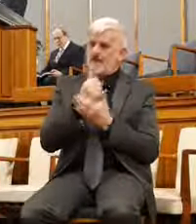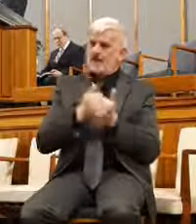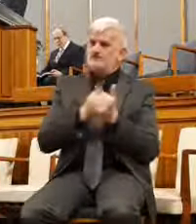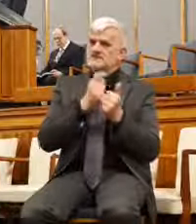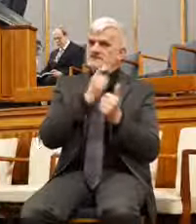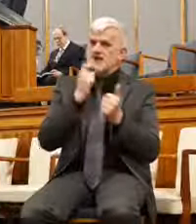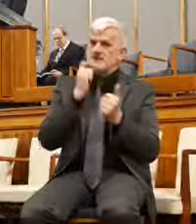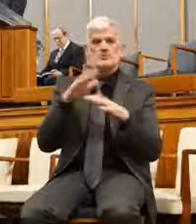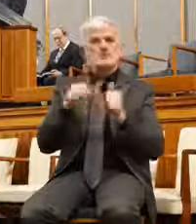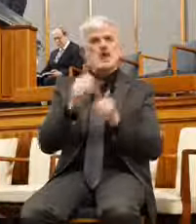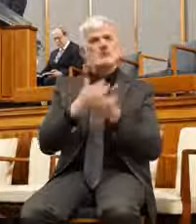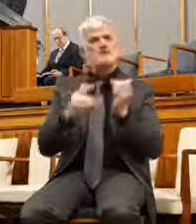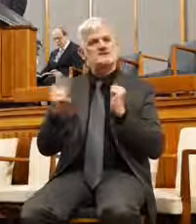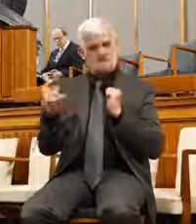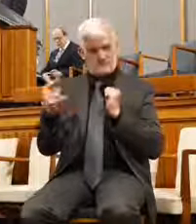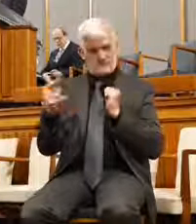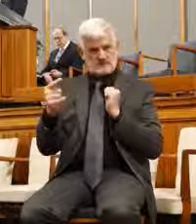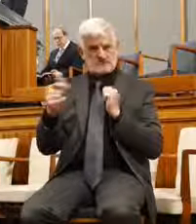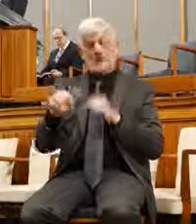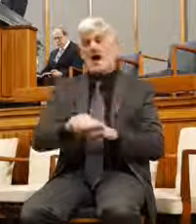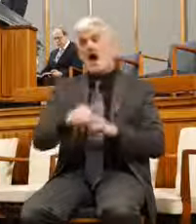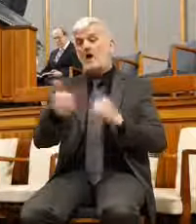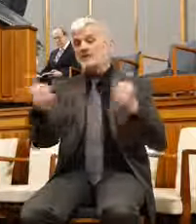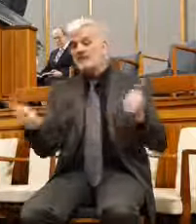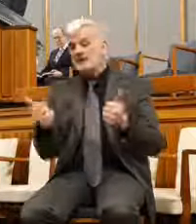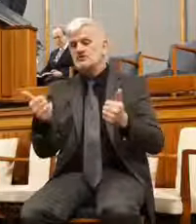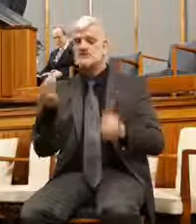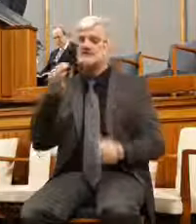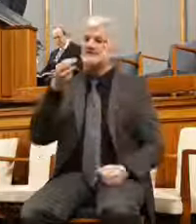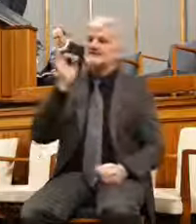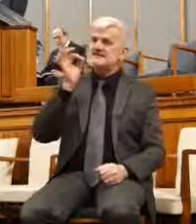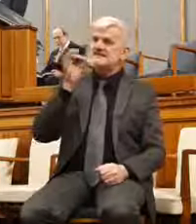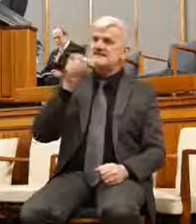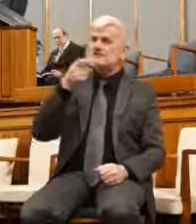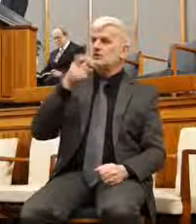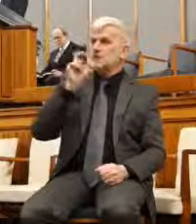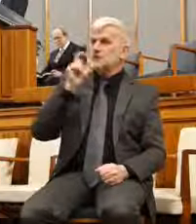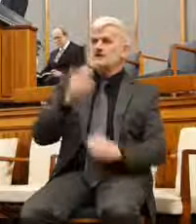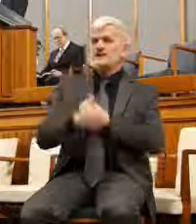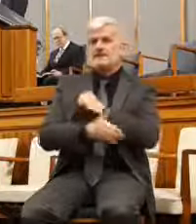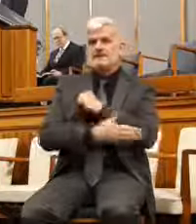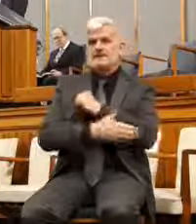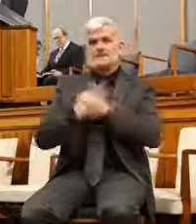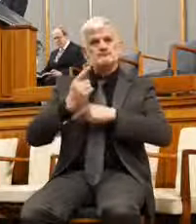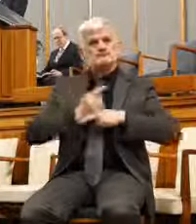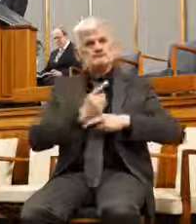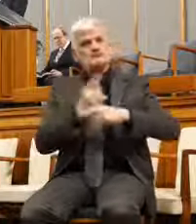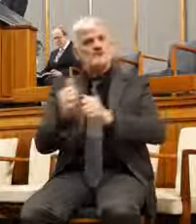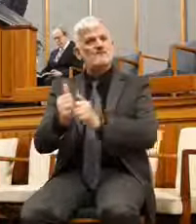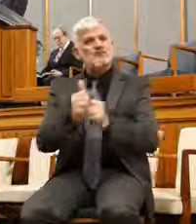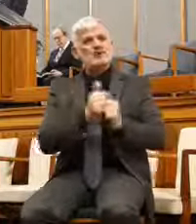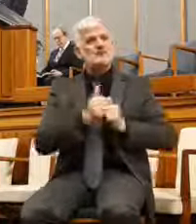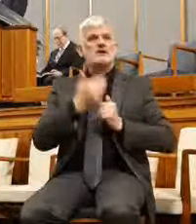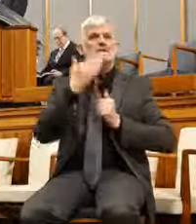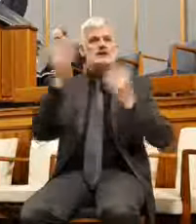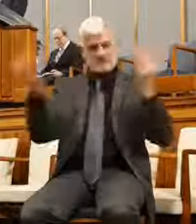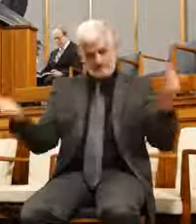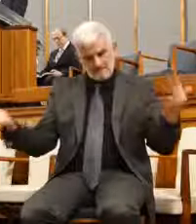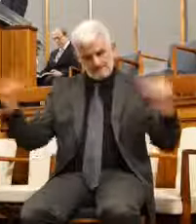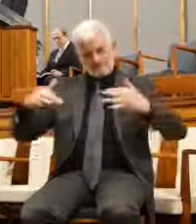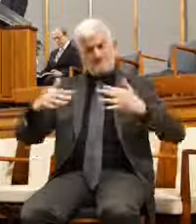service begins at 7:30 and is followed by a time of fellowship and refreshments, and we do encourage all to join with us on Wednesday